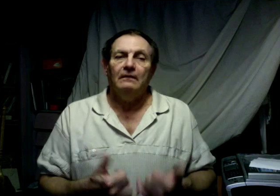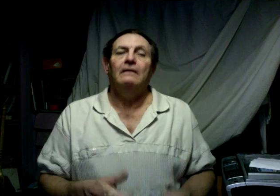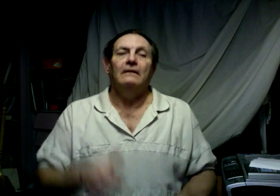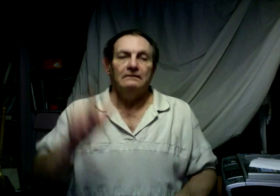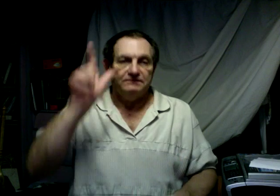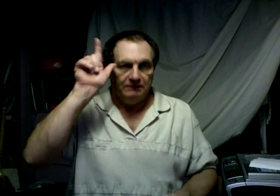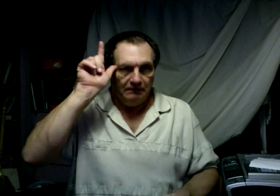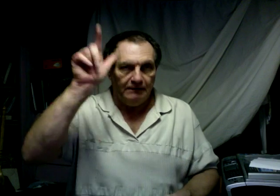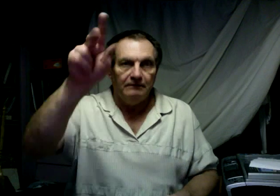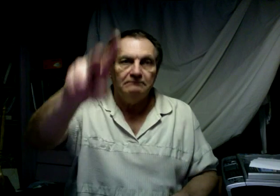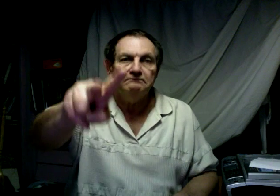See you later.